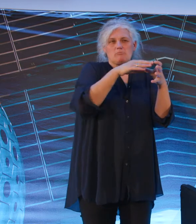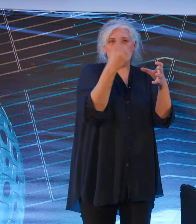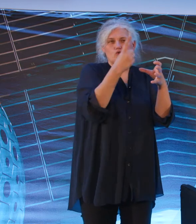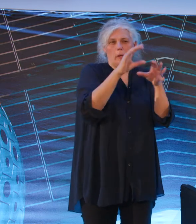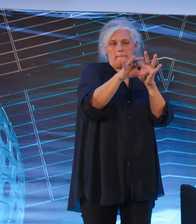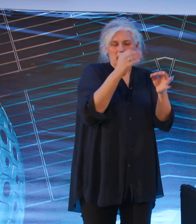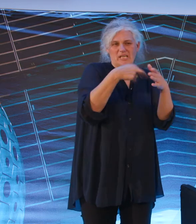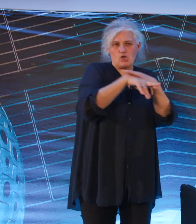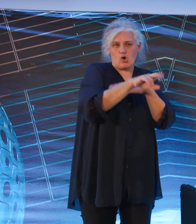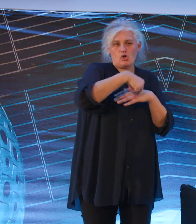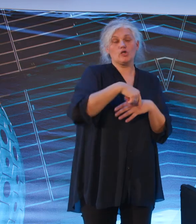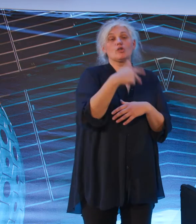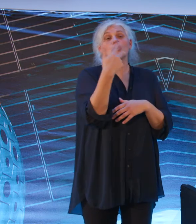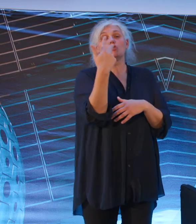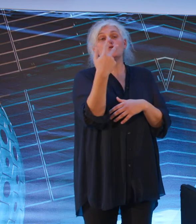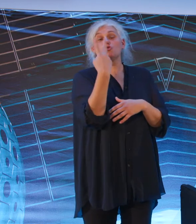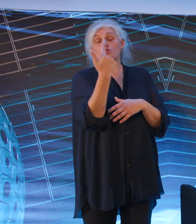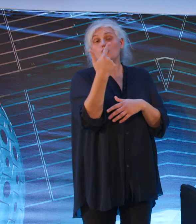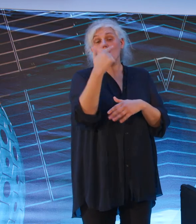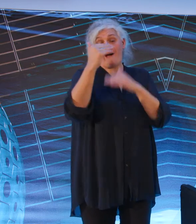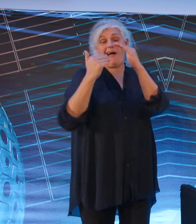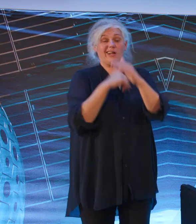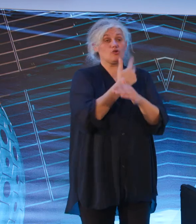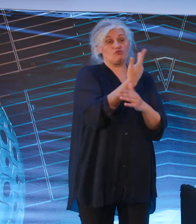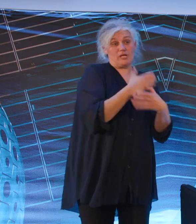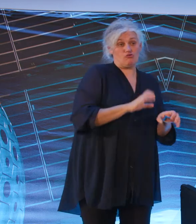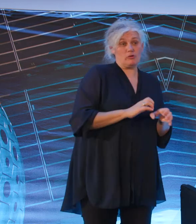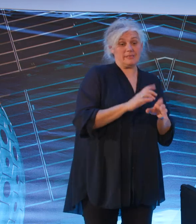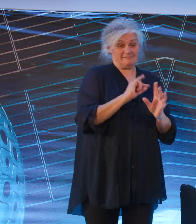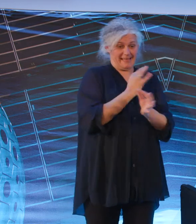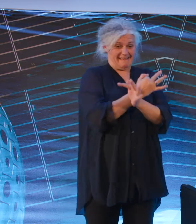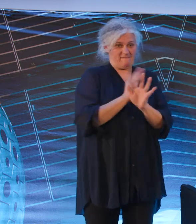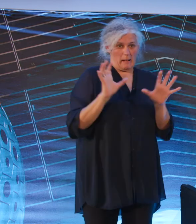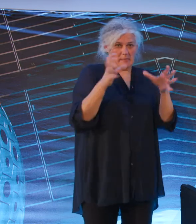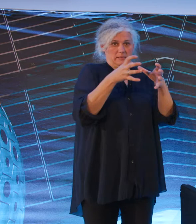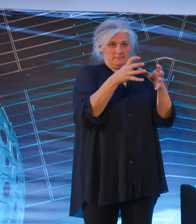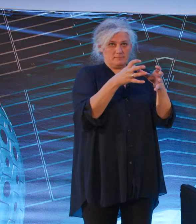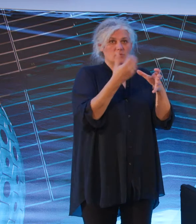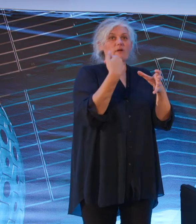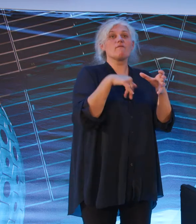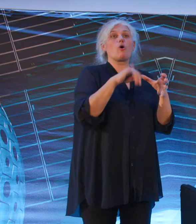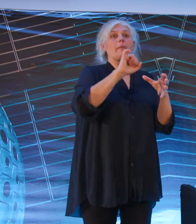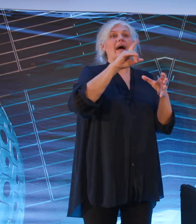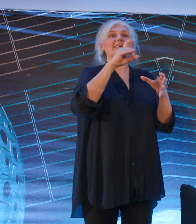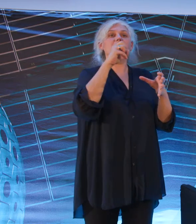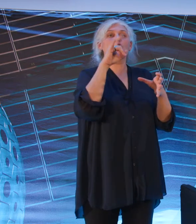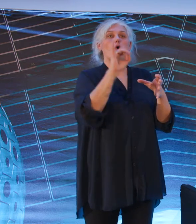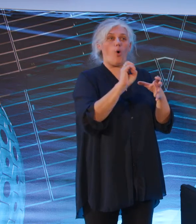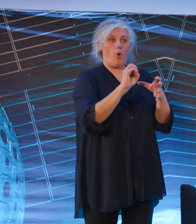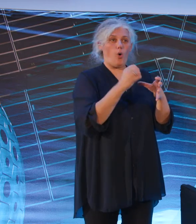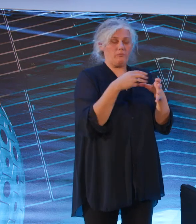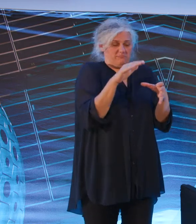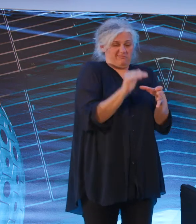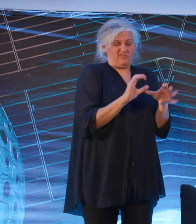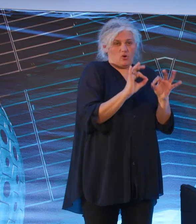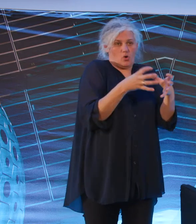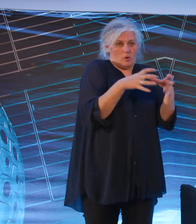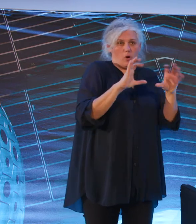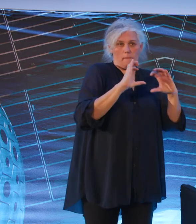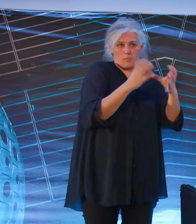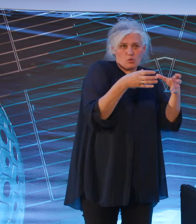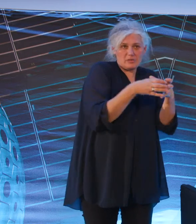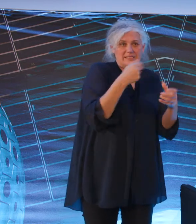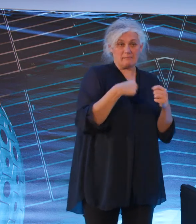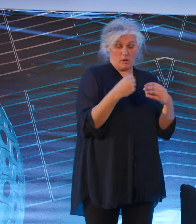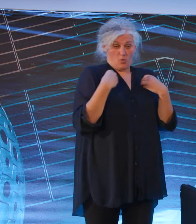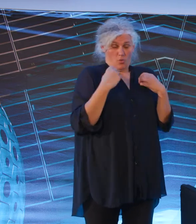adults and 3 children, who become an improvised family as they go on the run from the Idaho mining community, which had long been